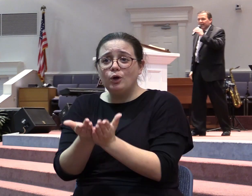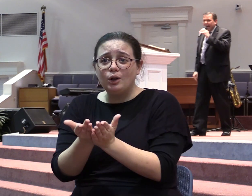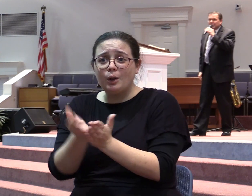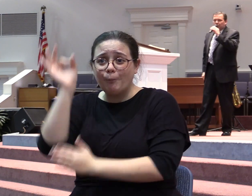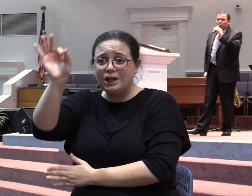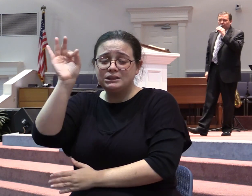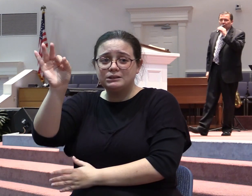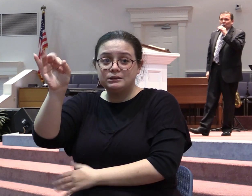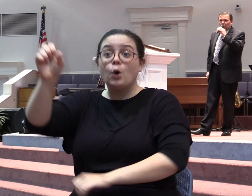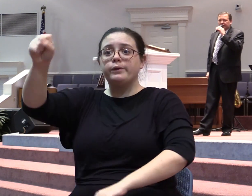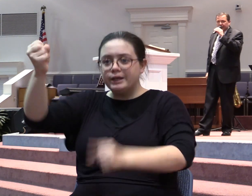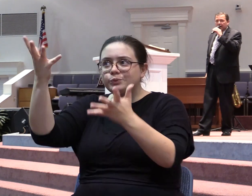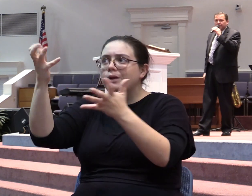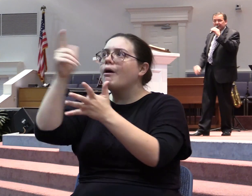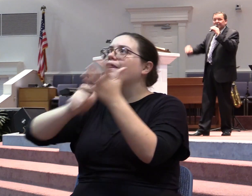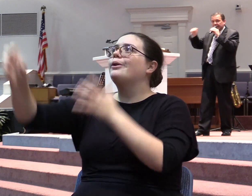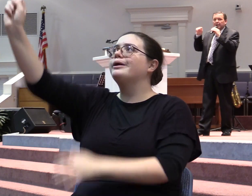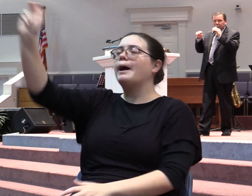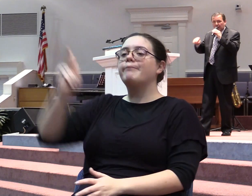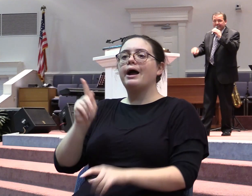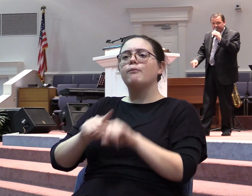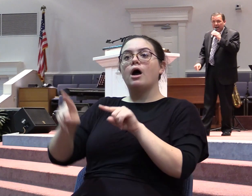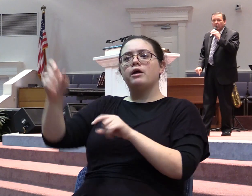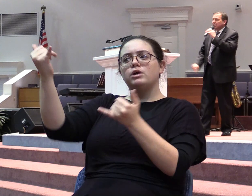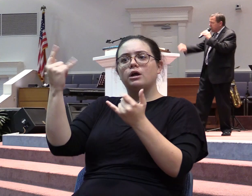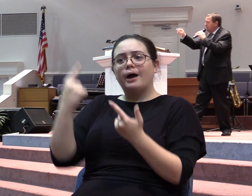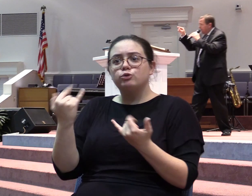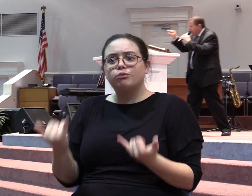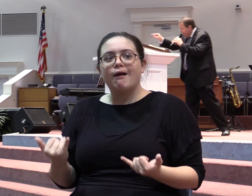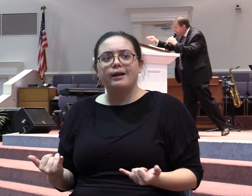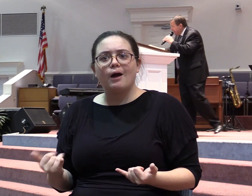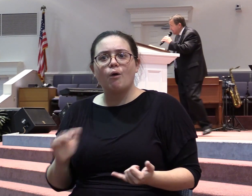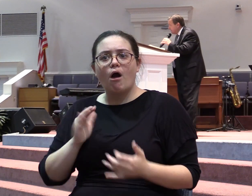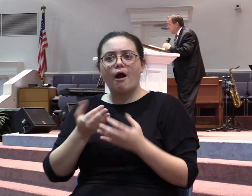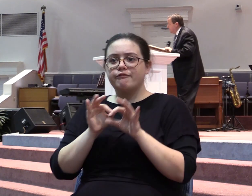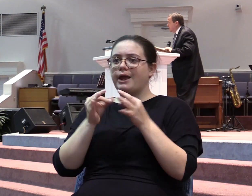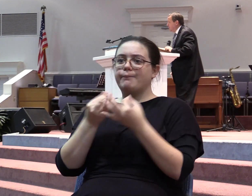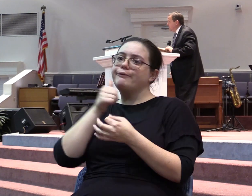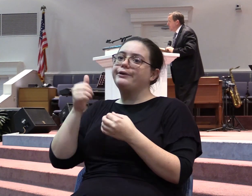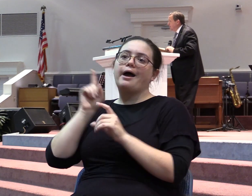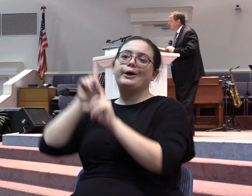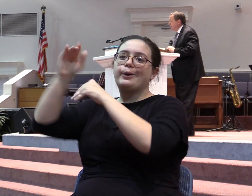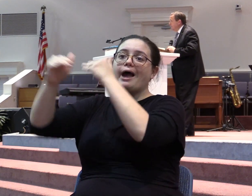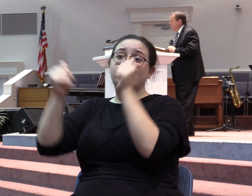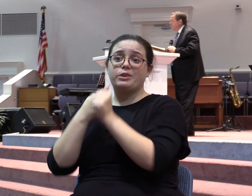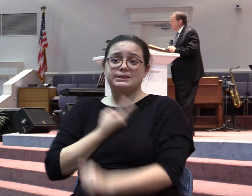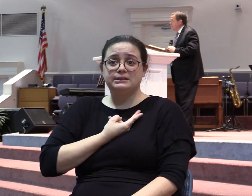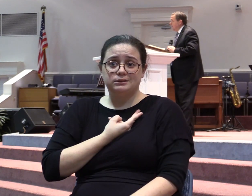So yes, we want the Lord to come, but if he comes right now, some of our family doesn't make it.